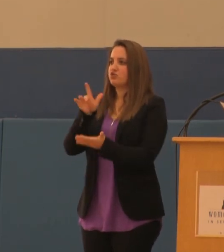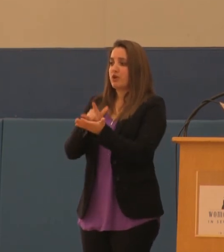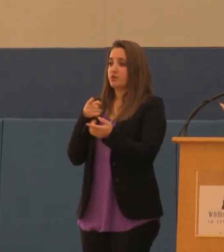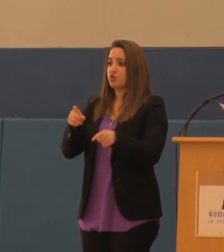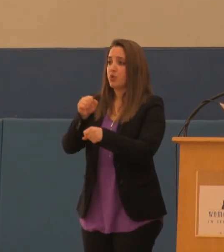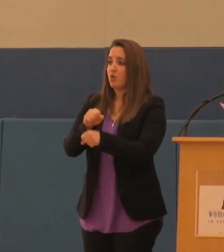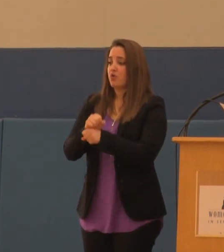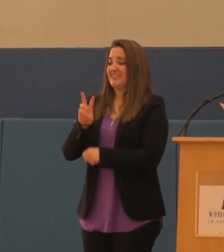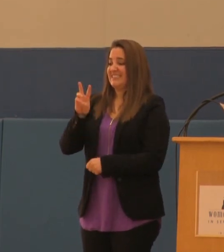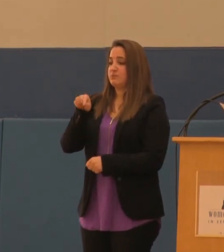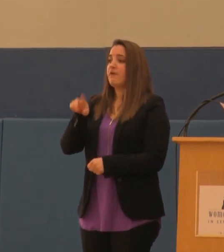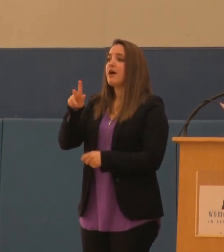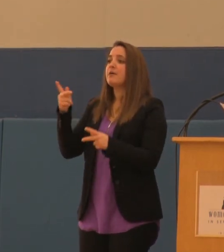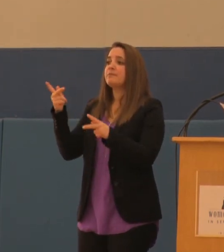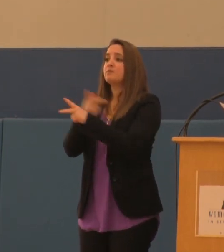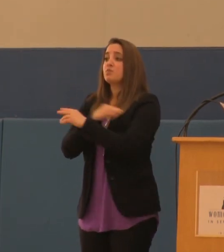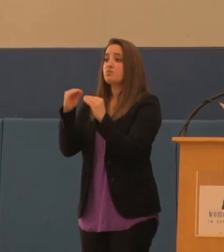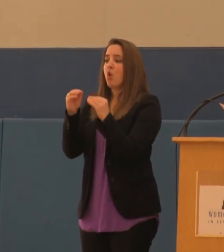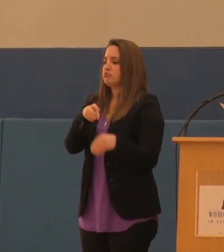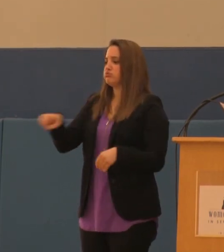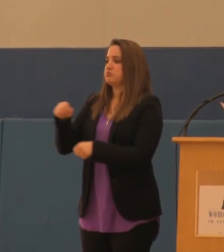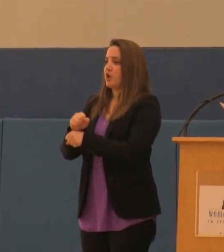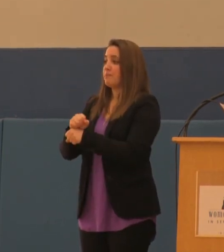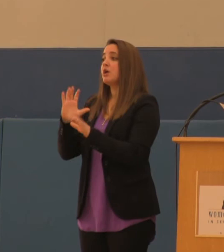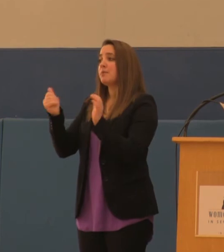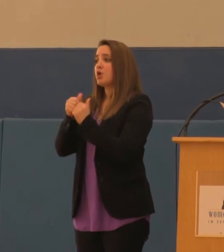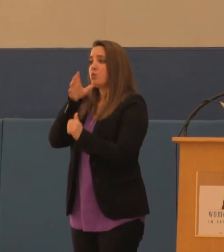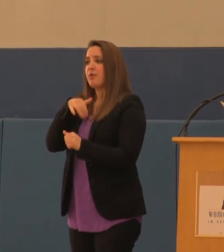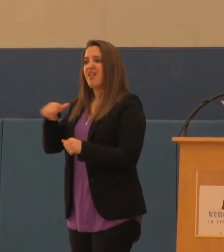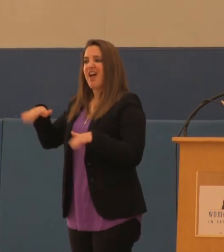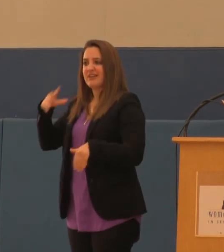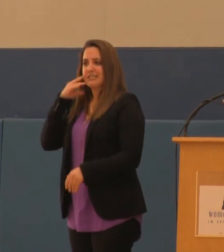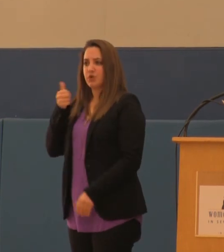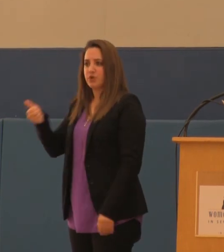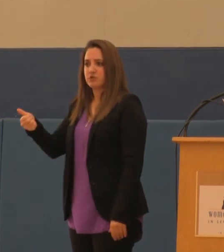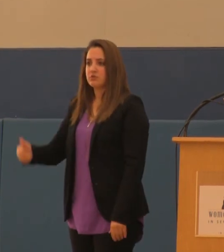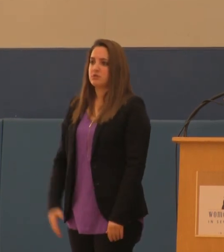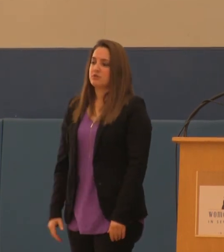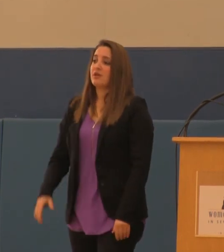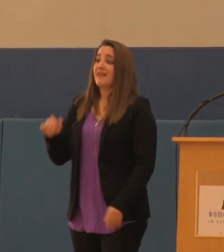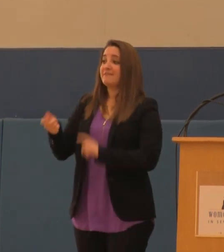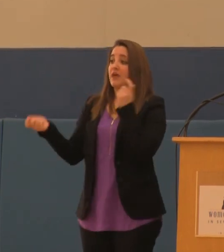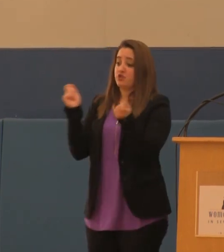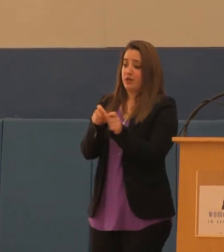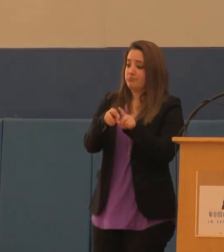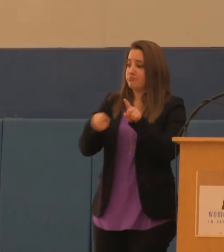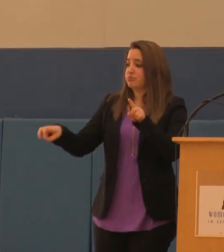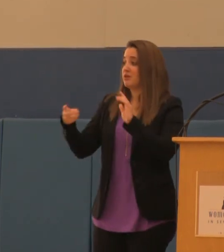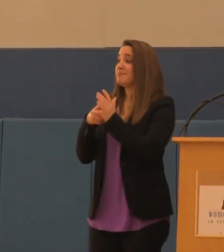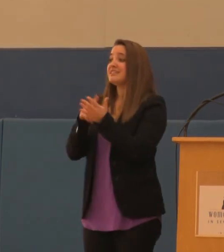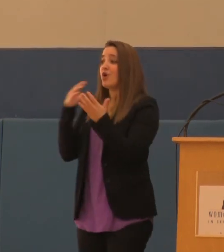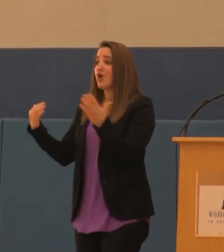were 6.5 times more likely to change jobs compared to women who had not been harassed. And often the change was not to a higher salary